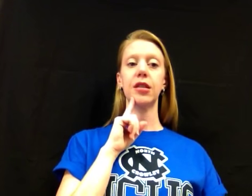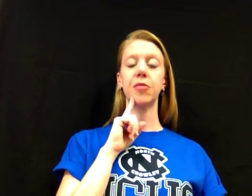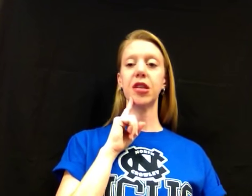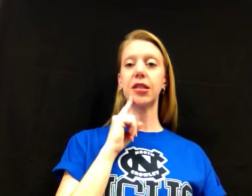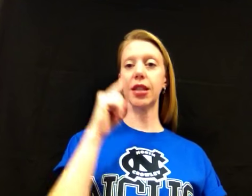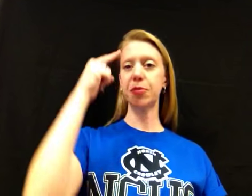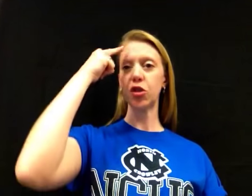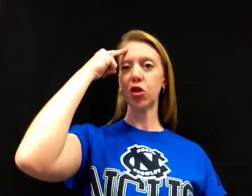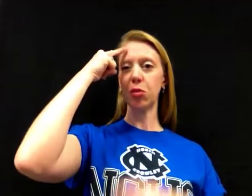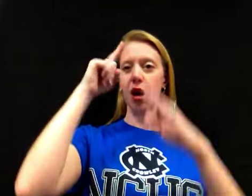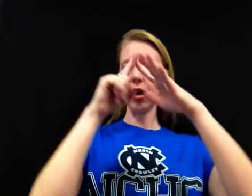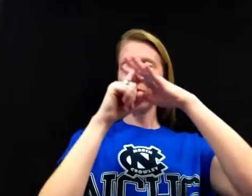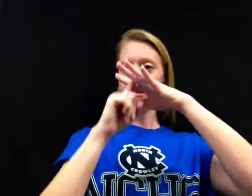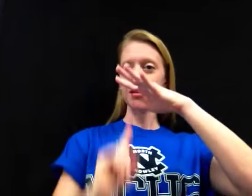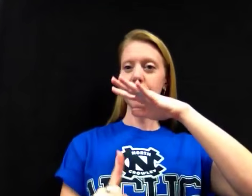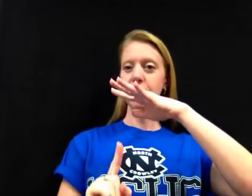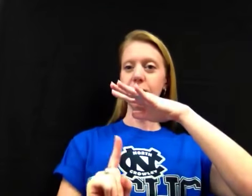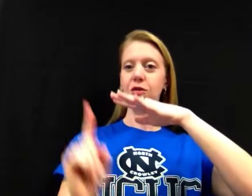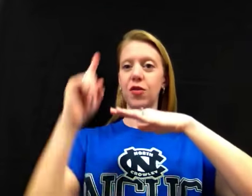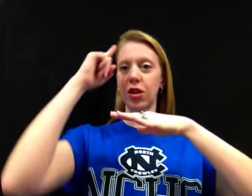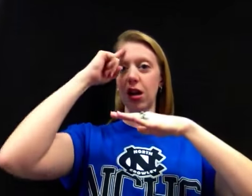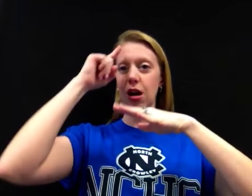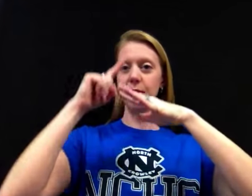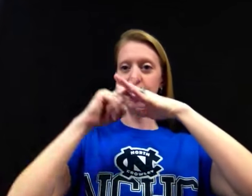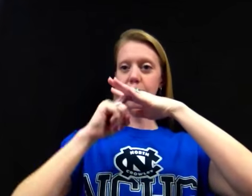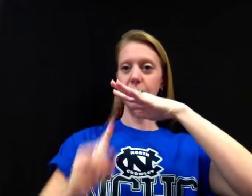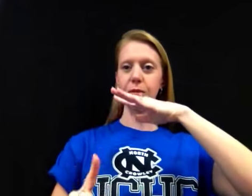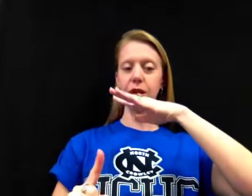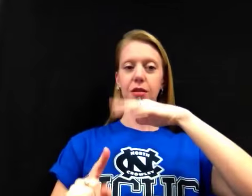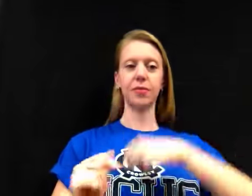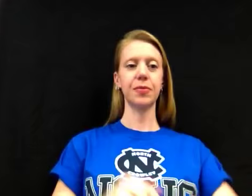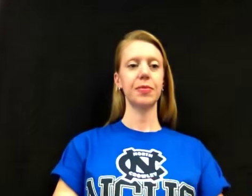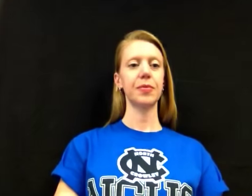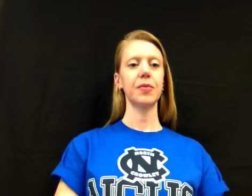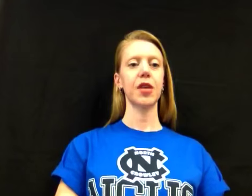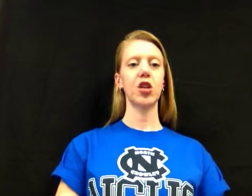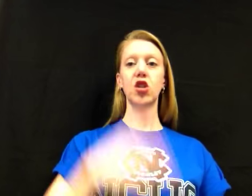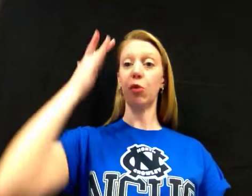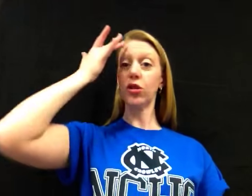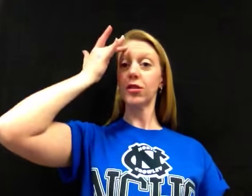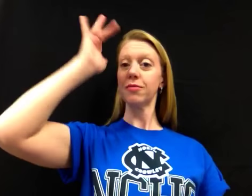Something slips your mind. Forgot about something. Smart.